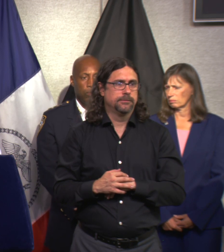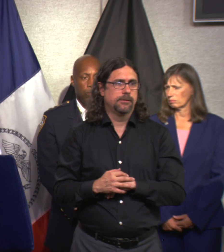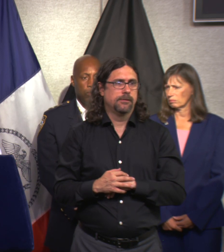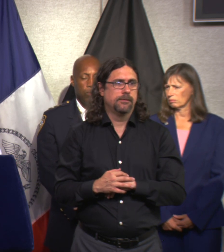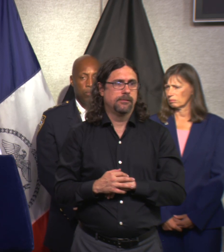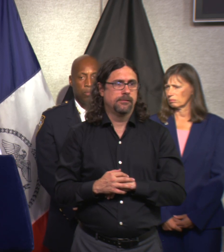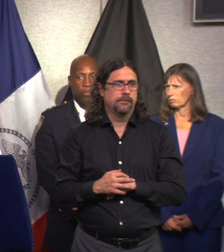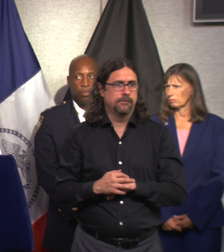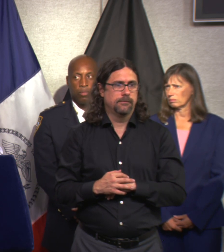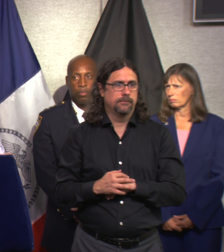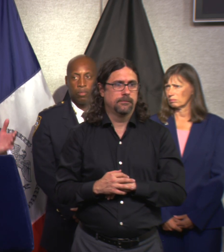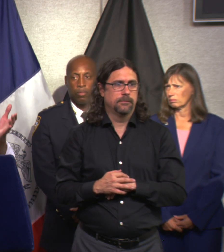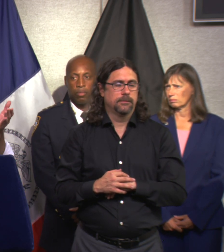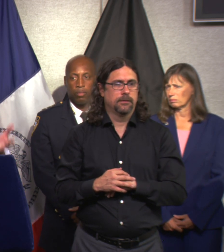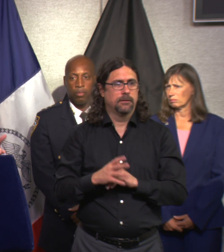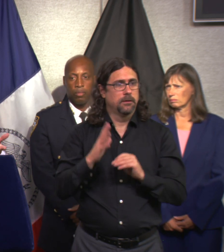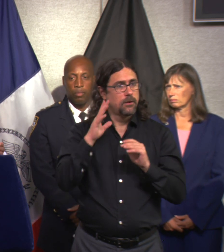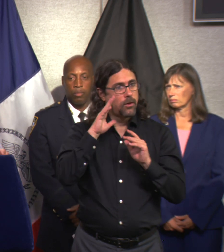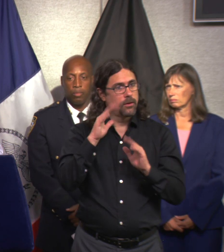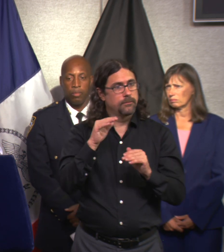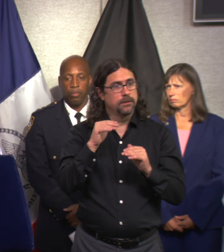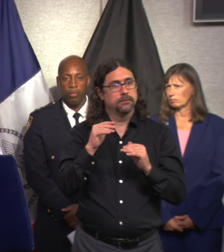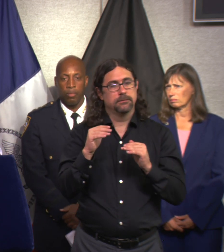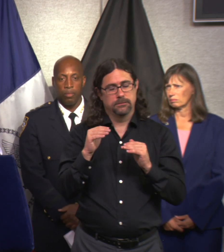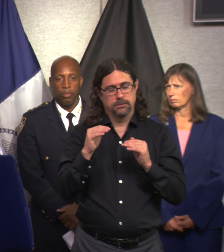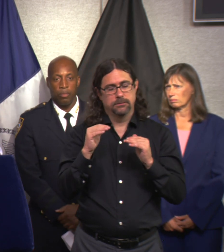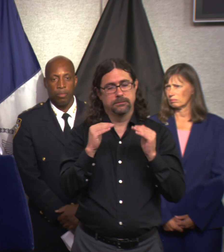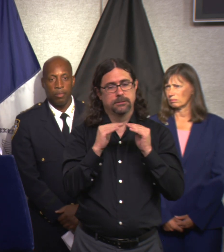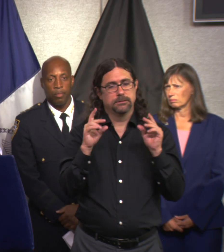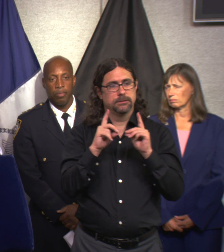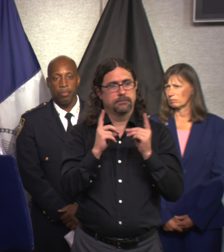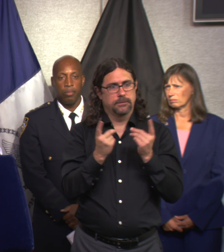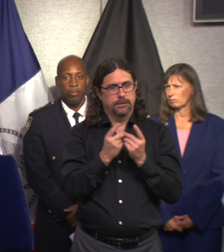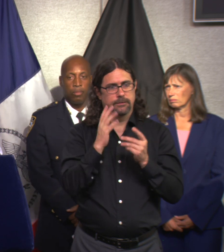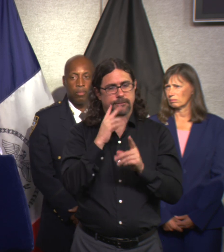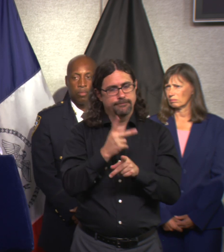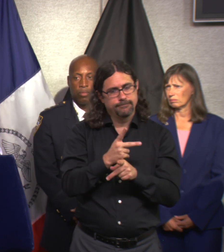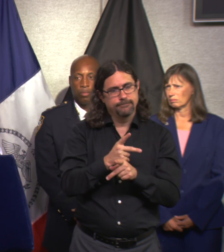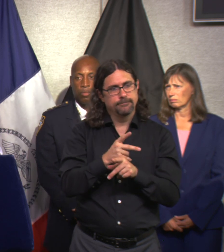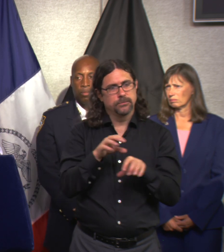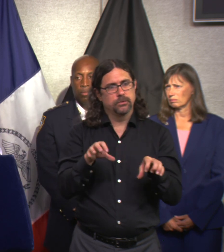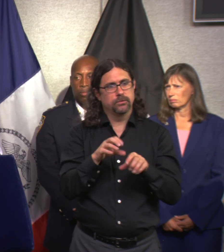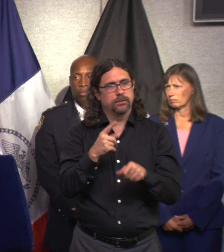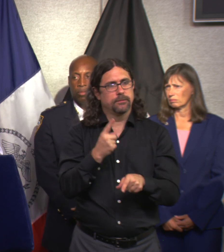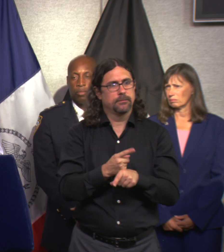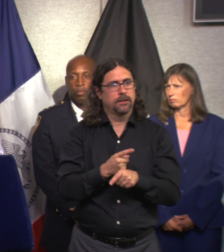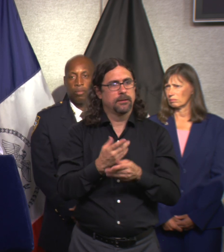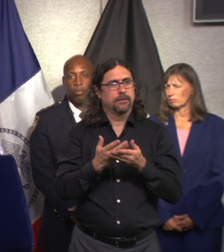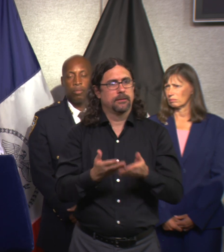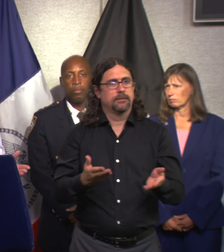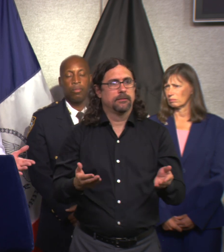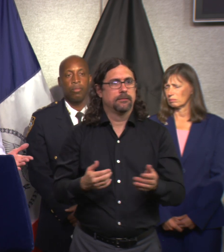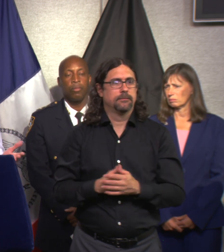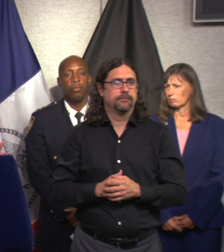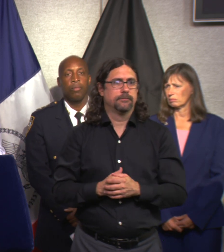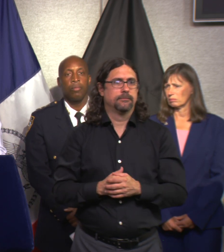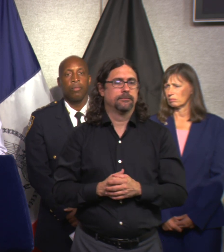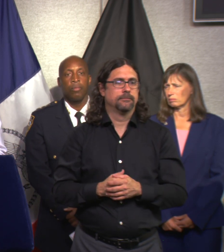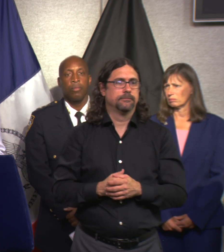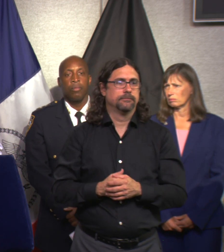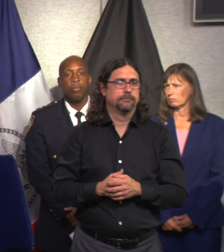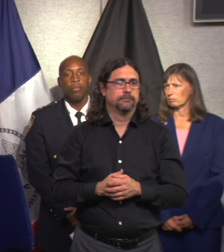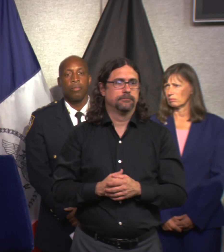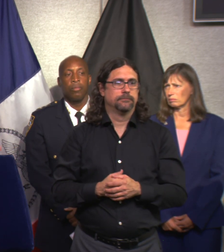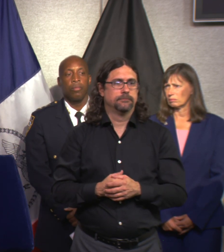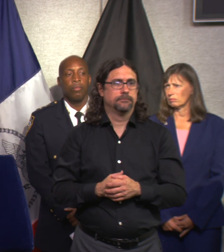for 5 years. And what I regret was believing that the old rules still applied. They don't. So, you know,